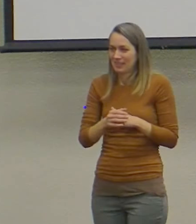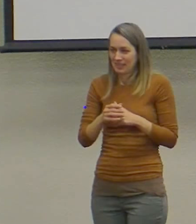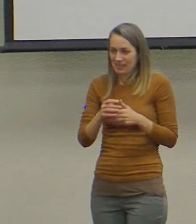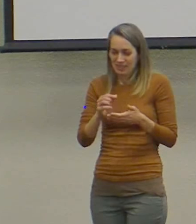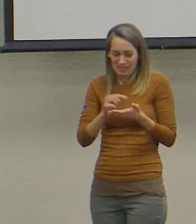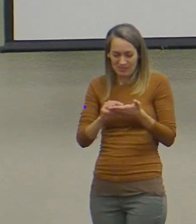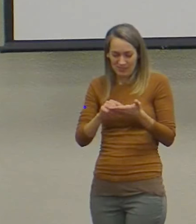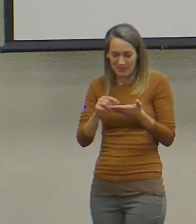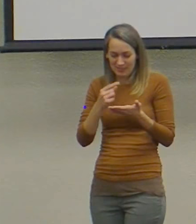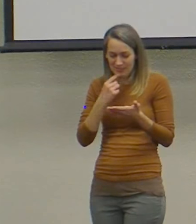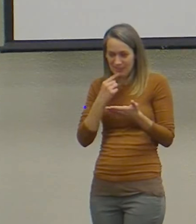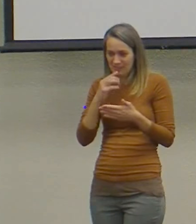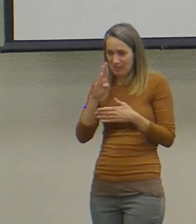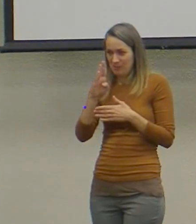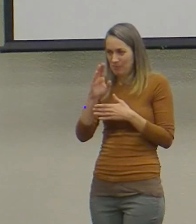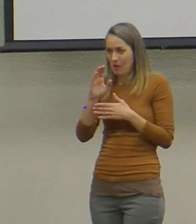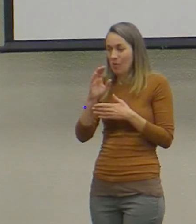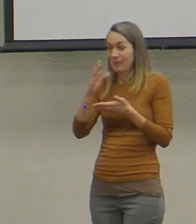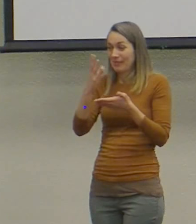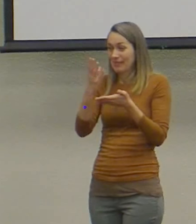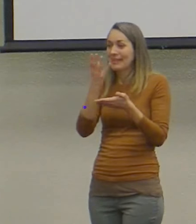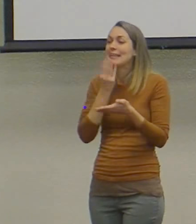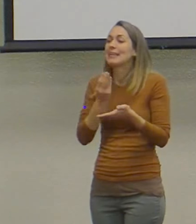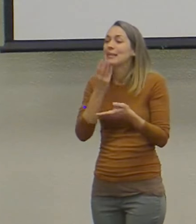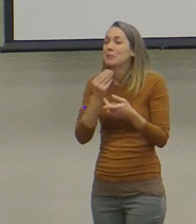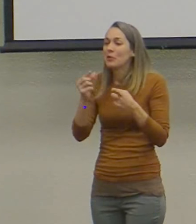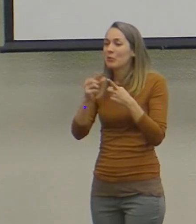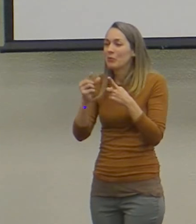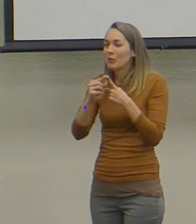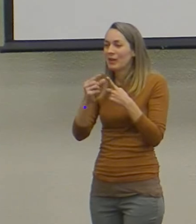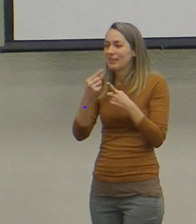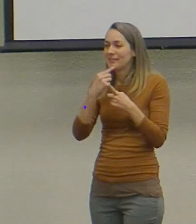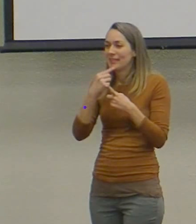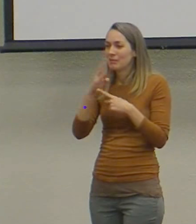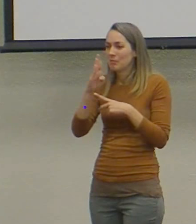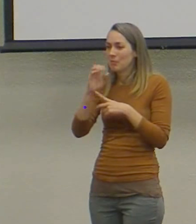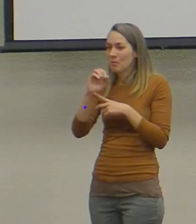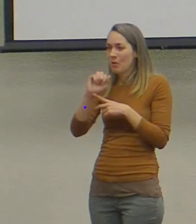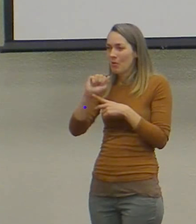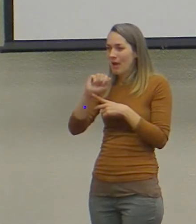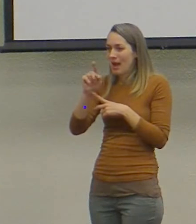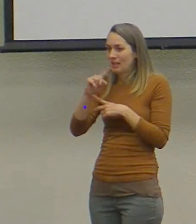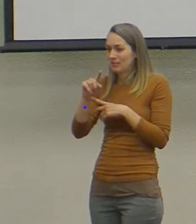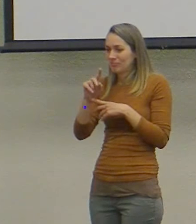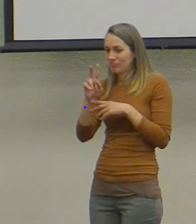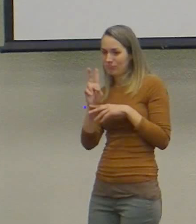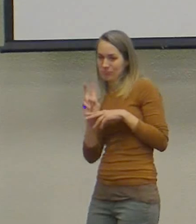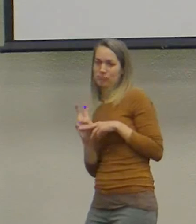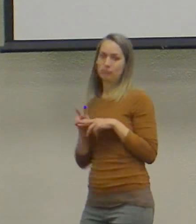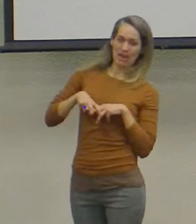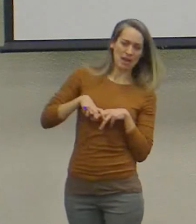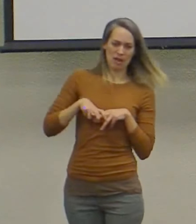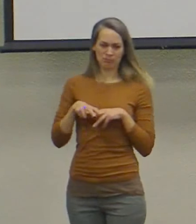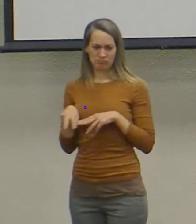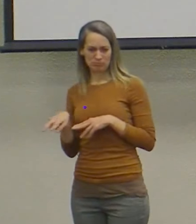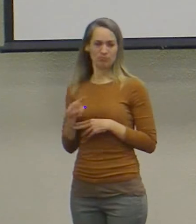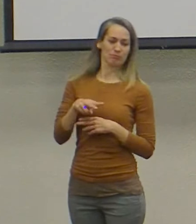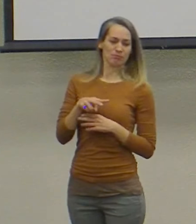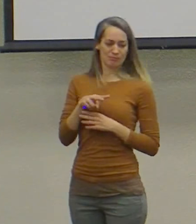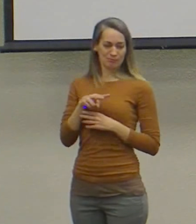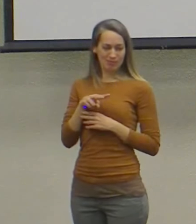middle. That's the word. And he sat up. He says he turned over, but he sat up and he looked and he